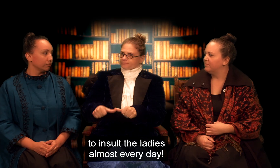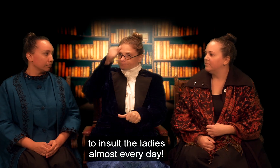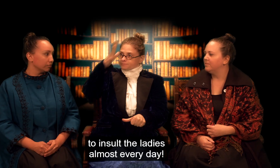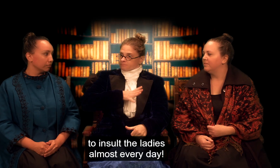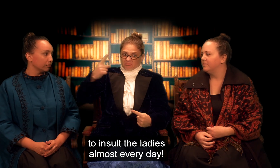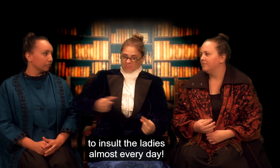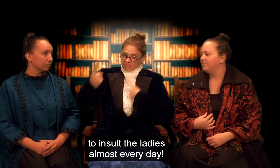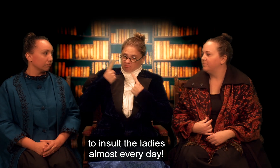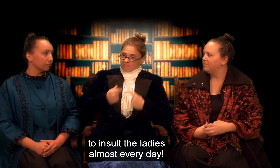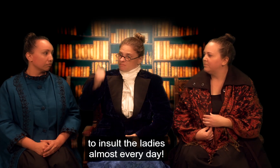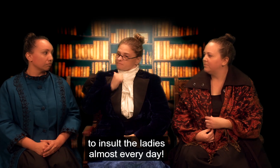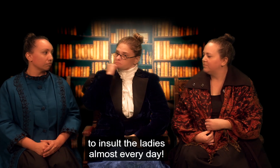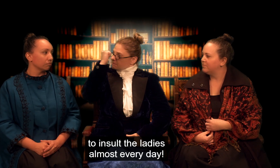insult the ladies almost every day.